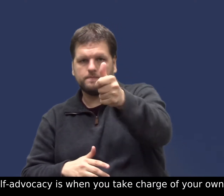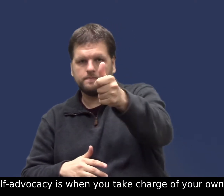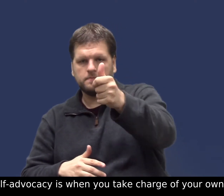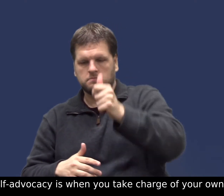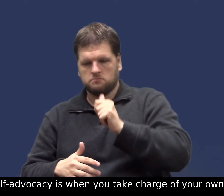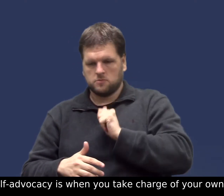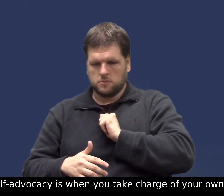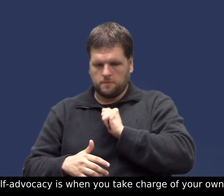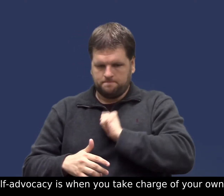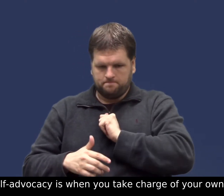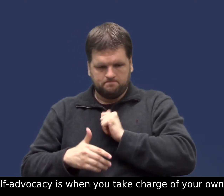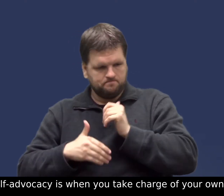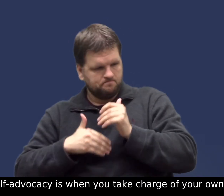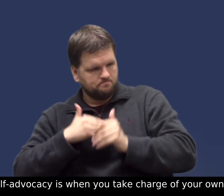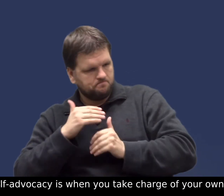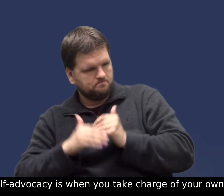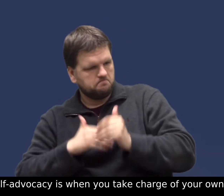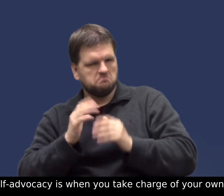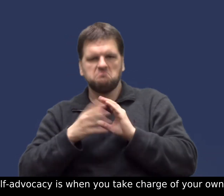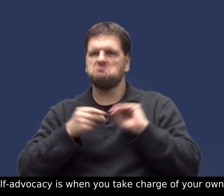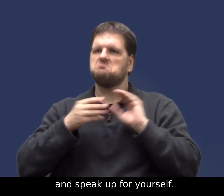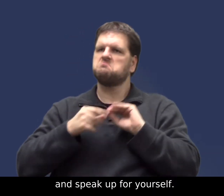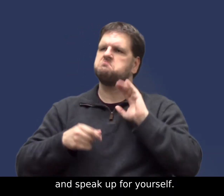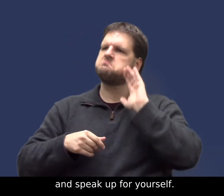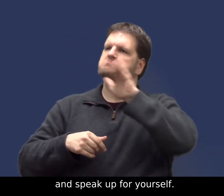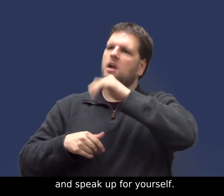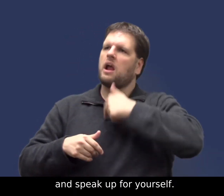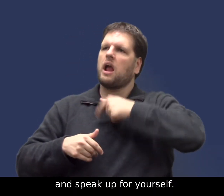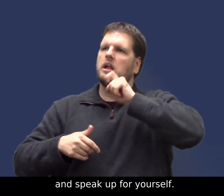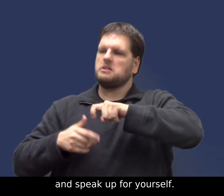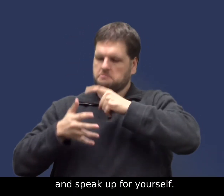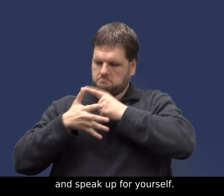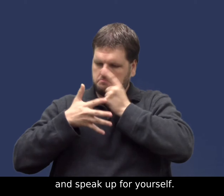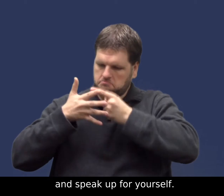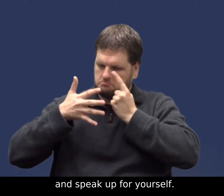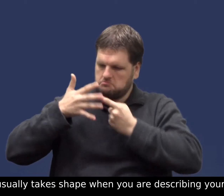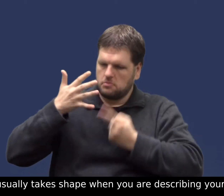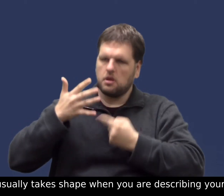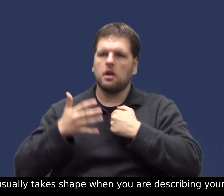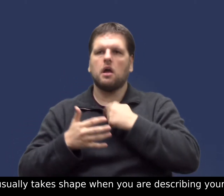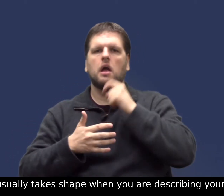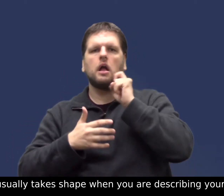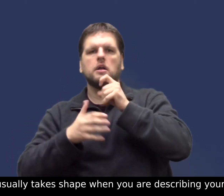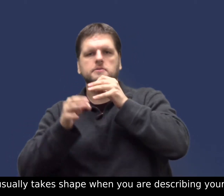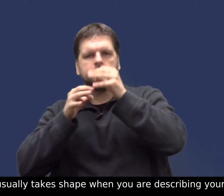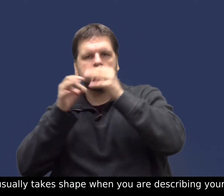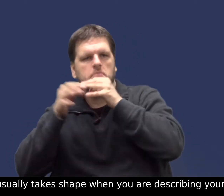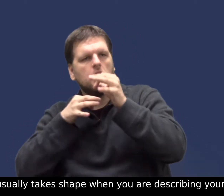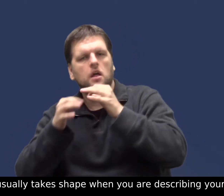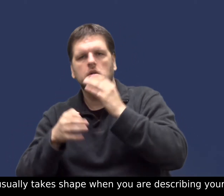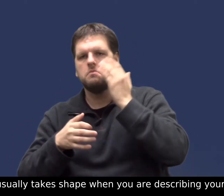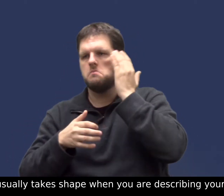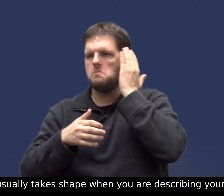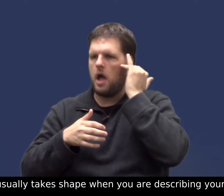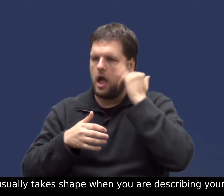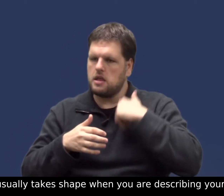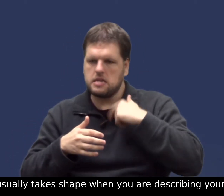Self-advocacy is when you take charge of your own life and speak up for yourself. This usually takes shape when you are describing